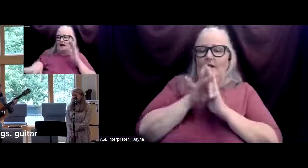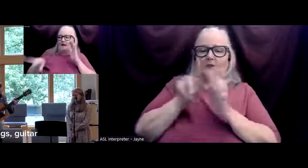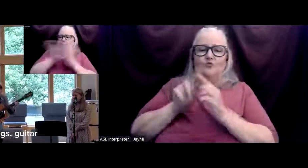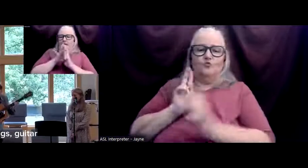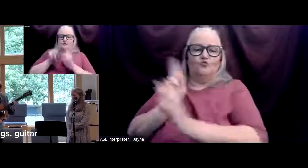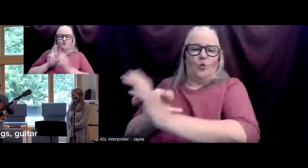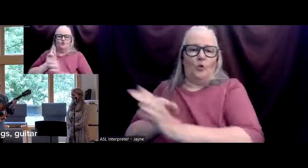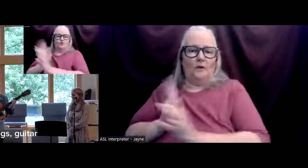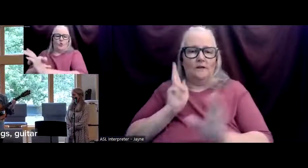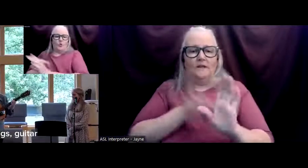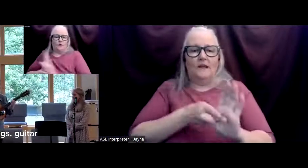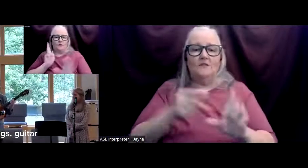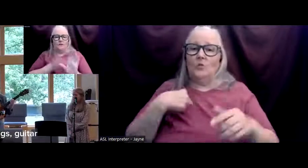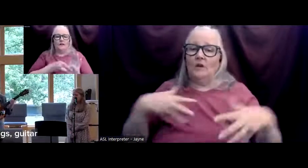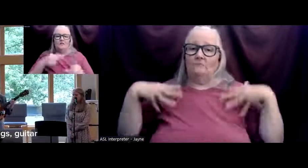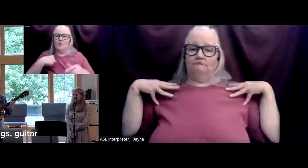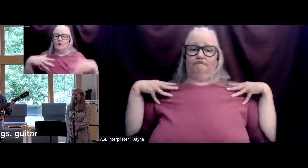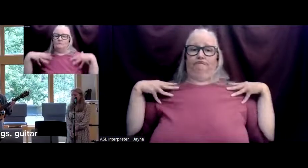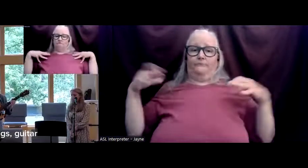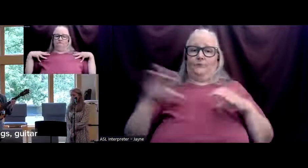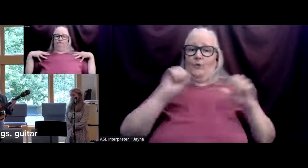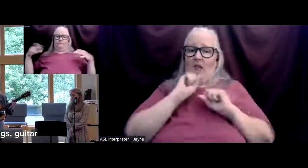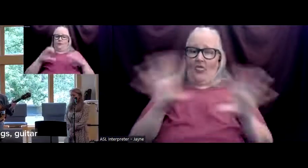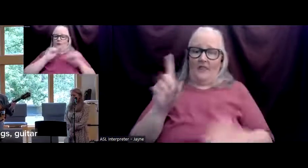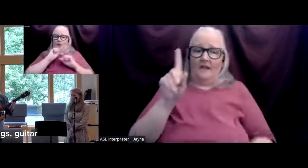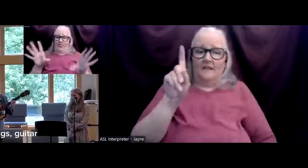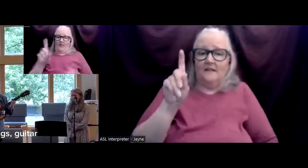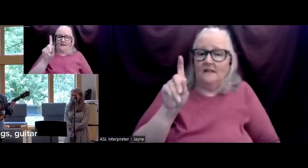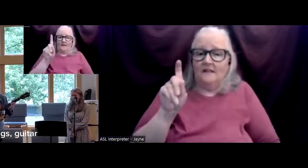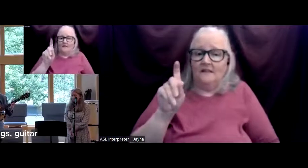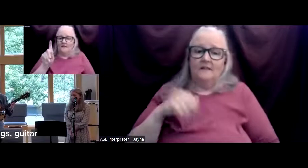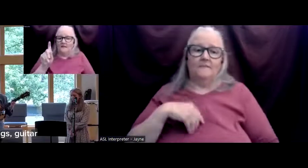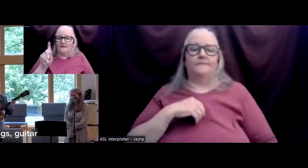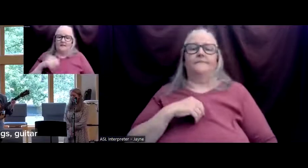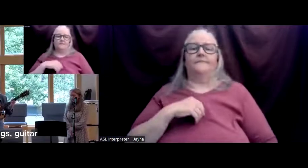Will we sit on our hands, do nothing about it?